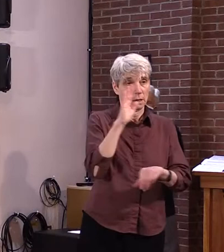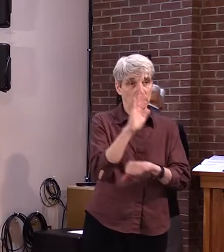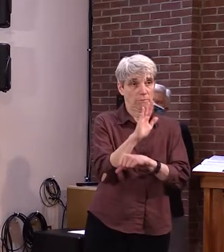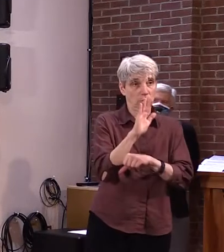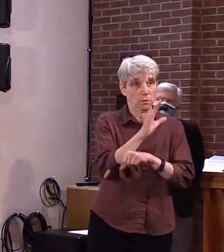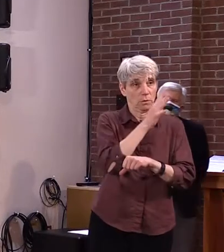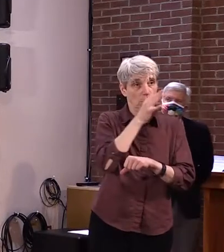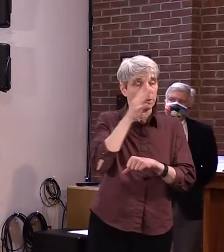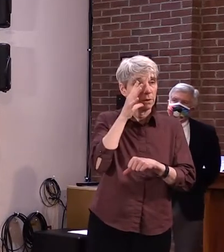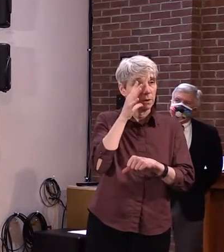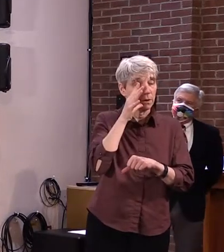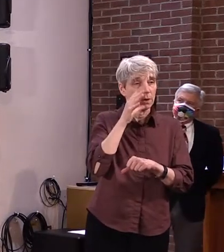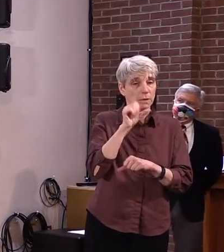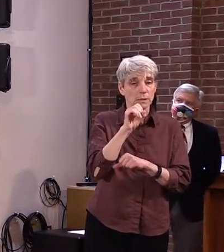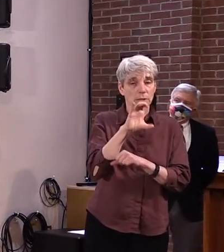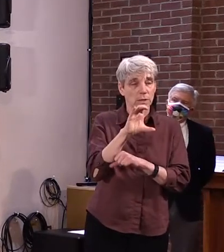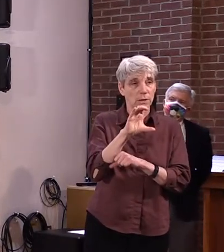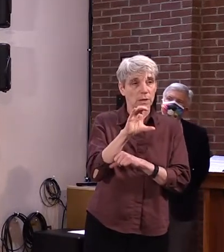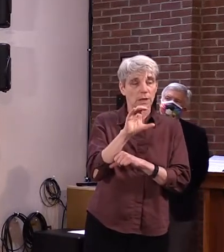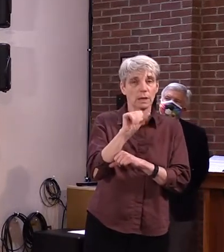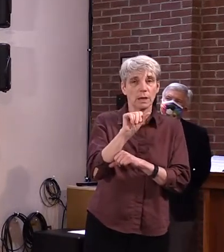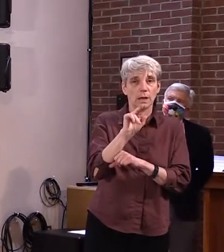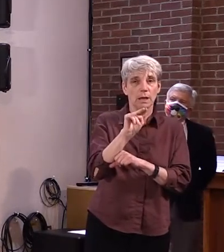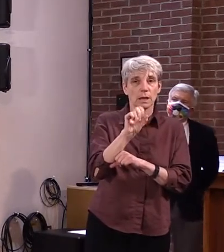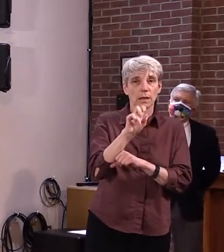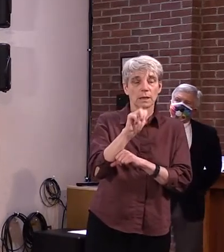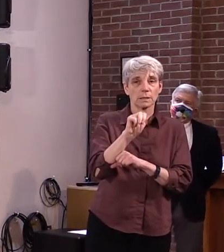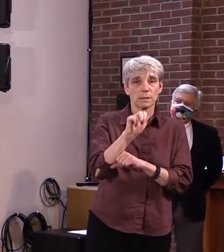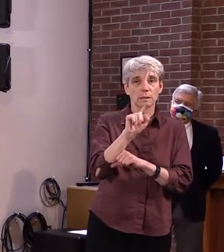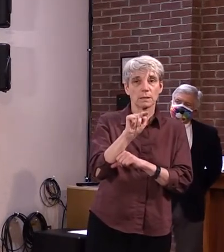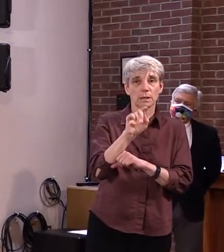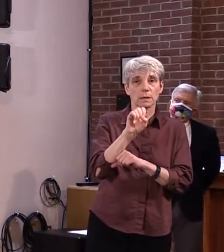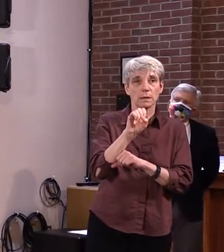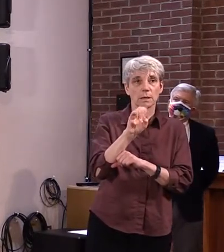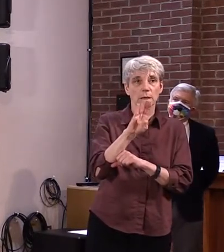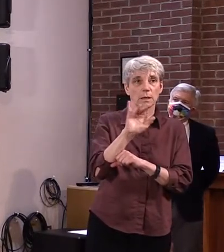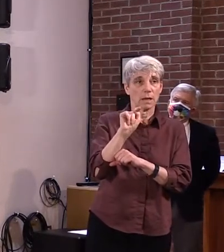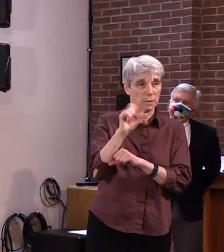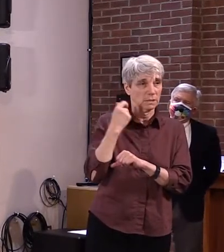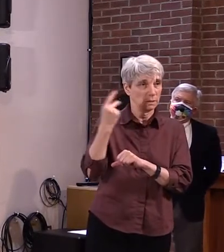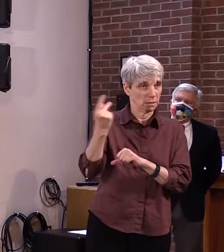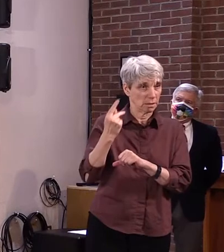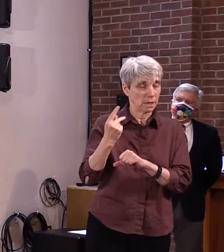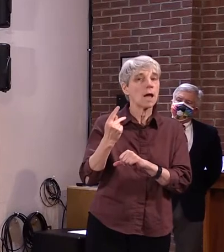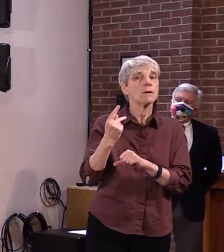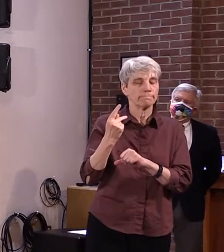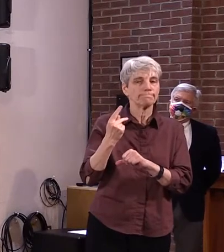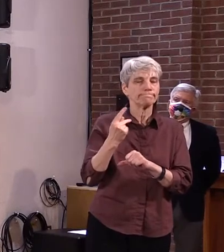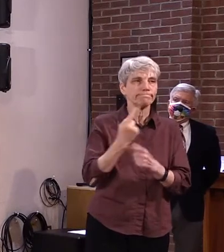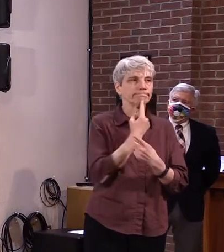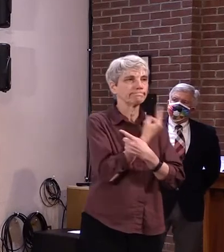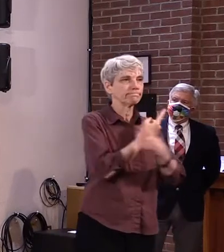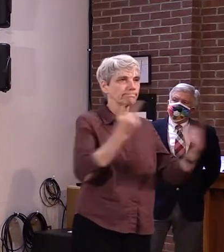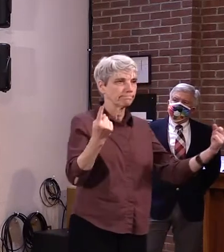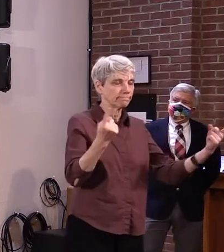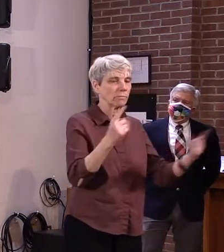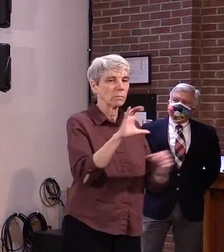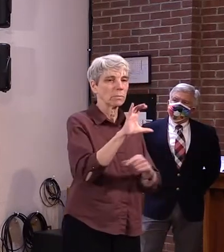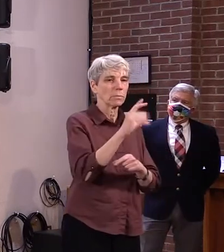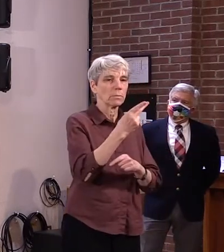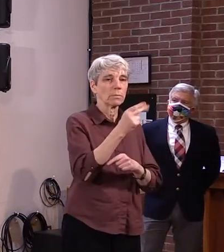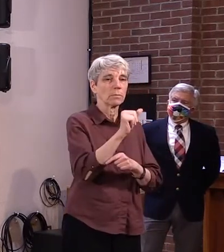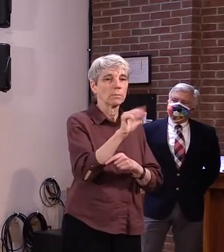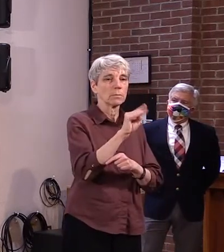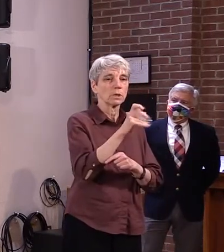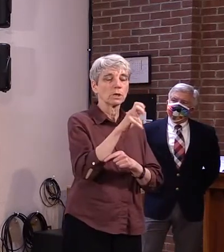Agriculture Secretary Tebbets and I reported an outbreak of COVID-19 among apple pickers at Champlain Orchards in